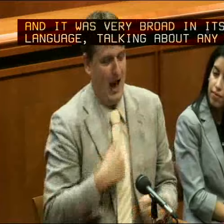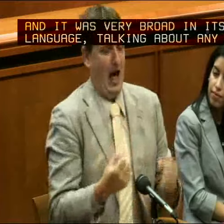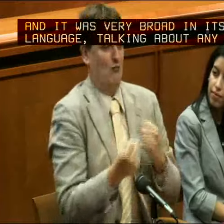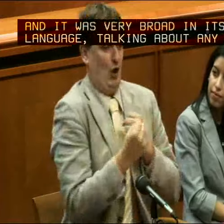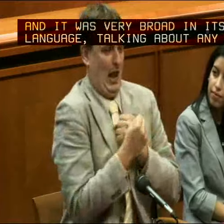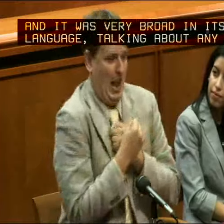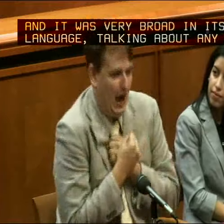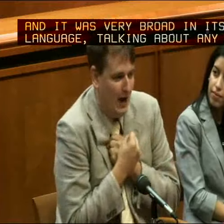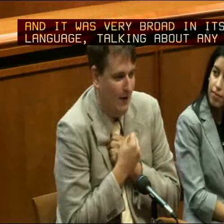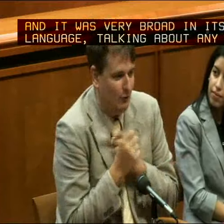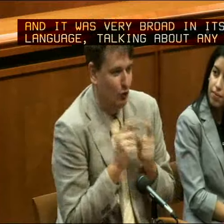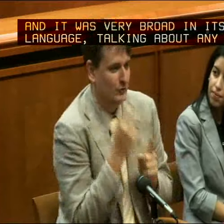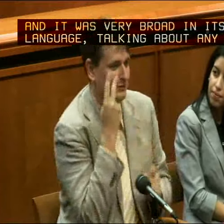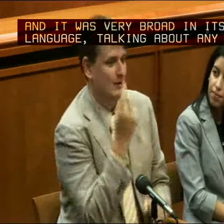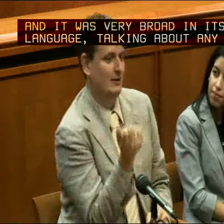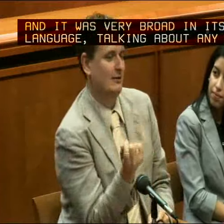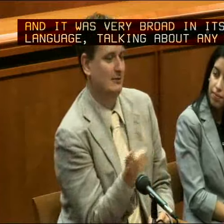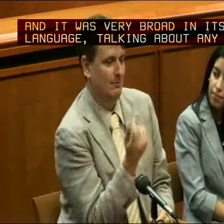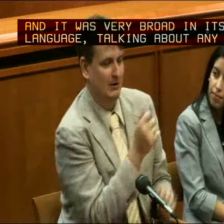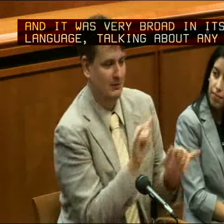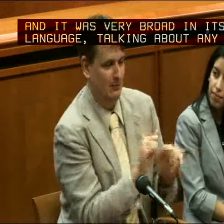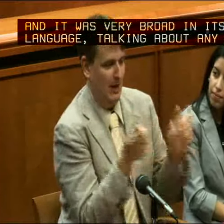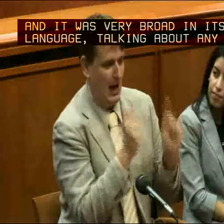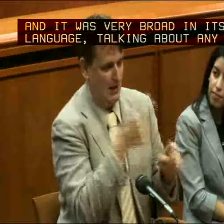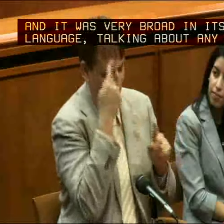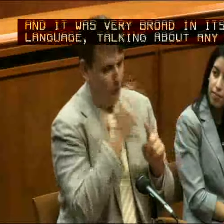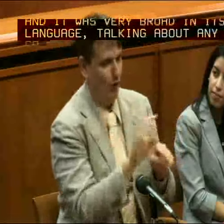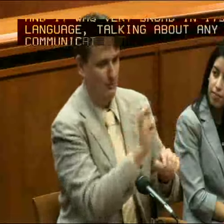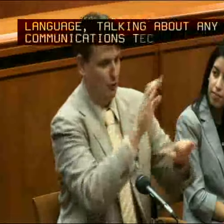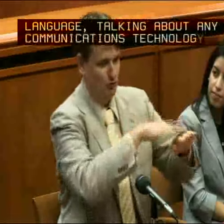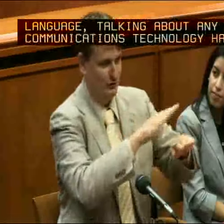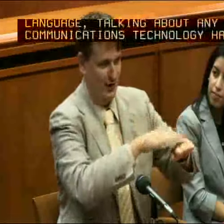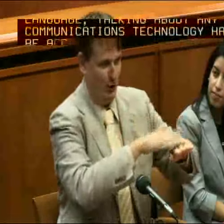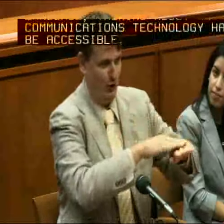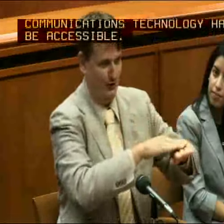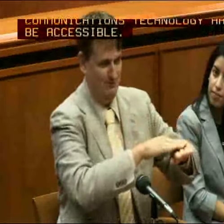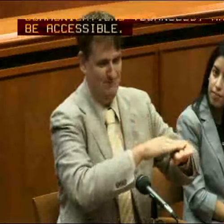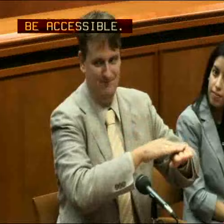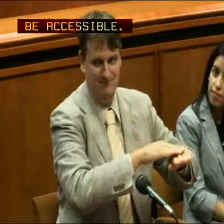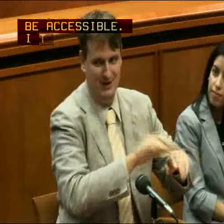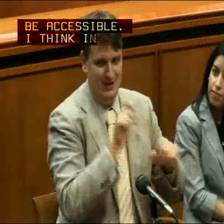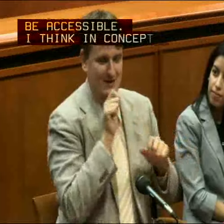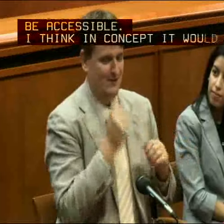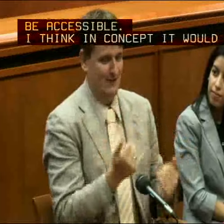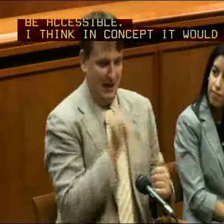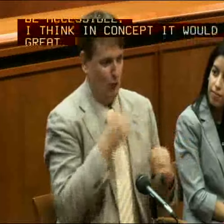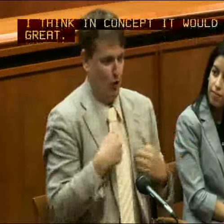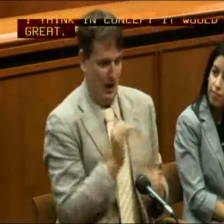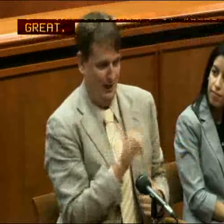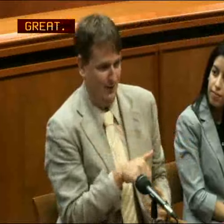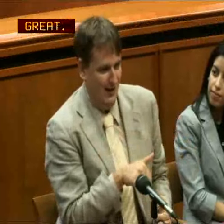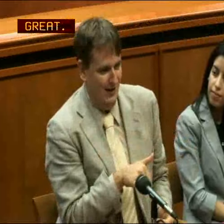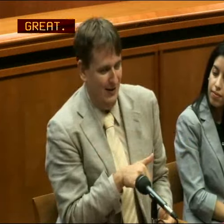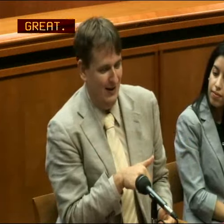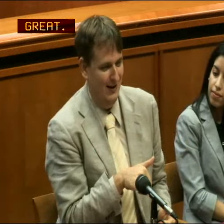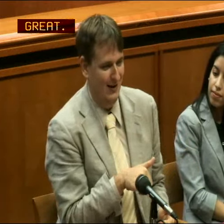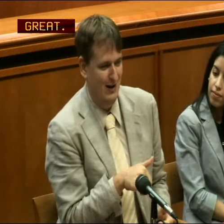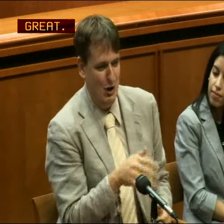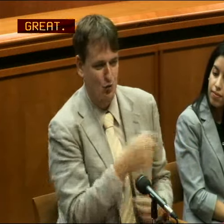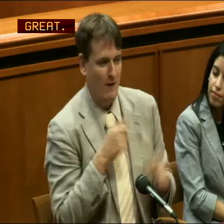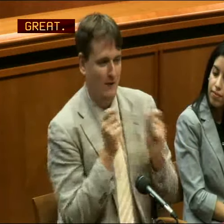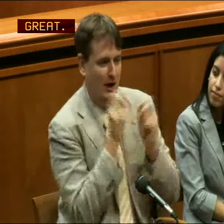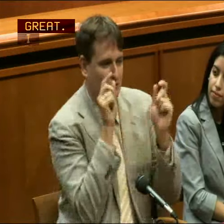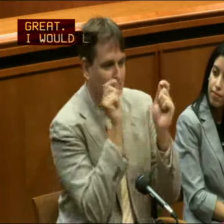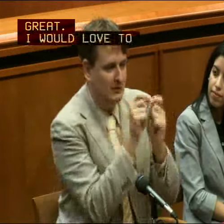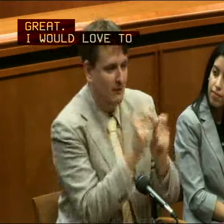And I think in concept it would be great. I would love to see something similar to happen for the emergency alert system. And currently we don't